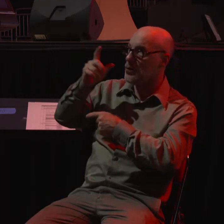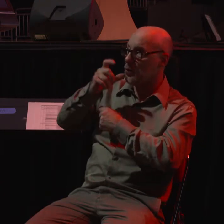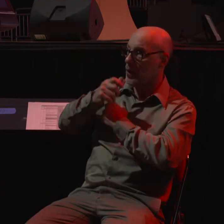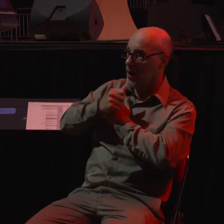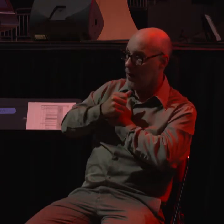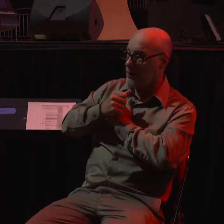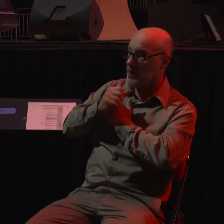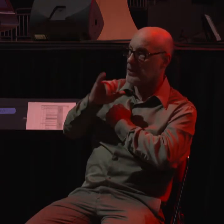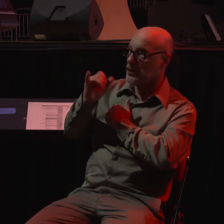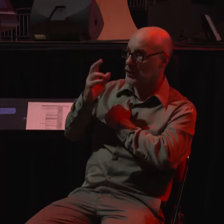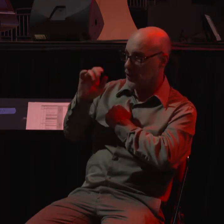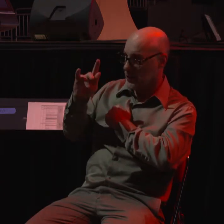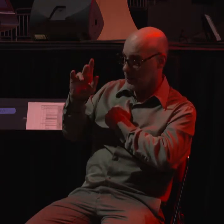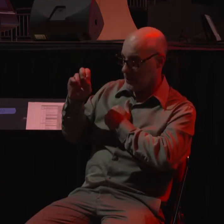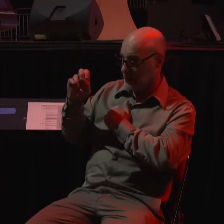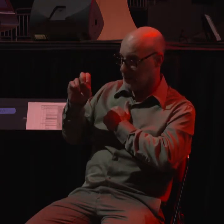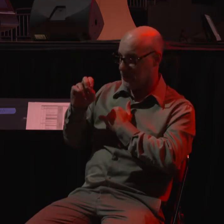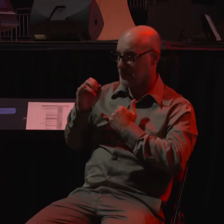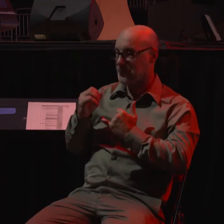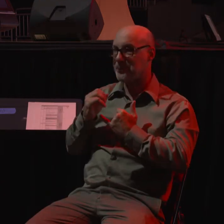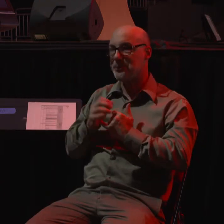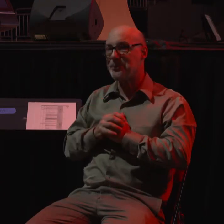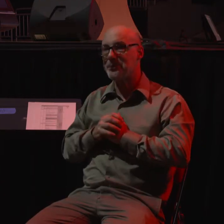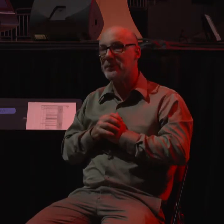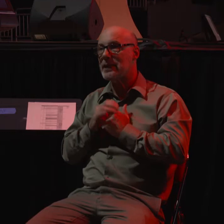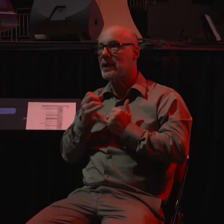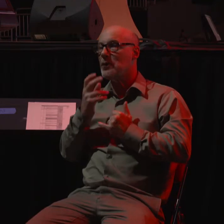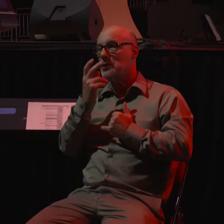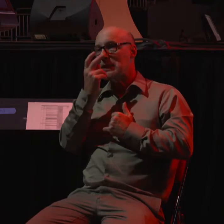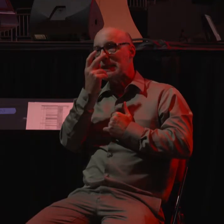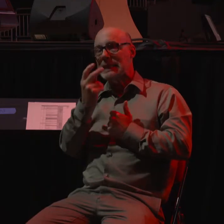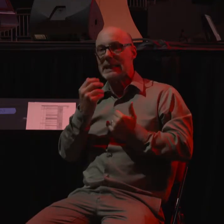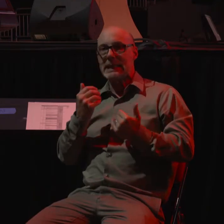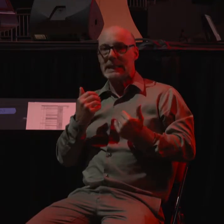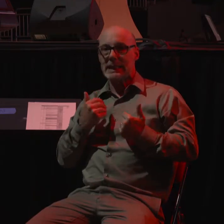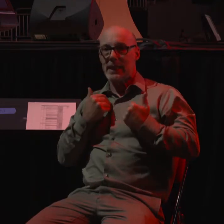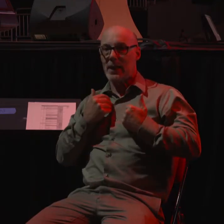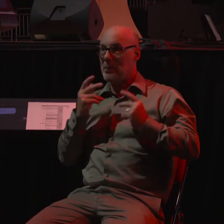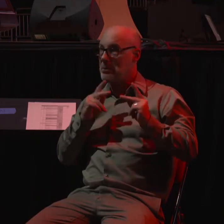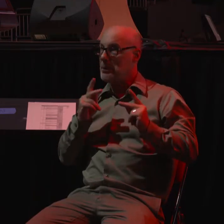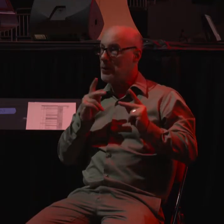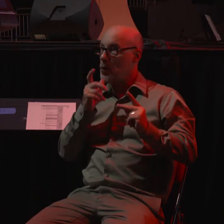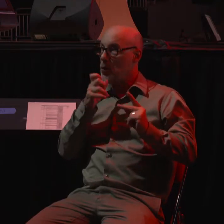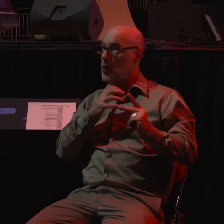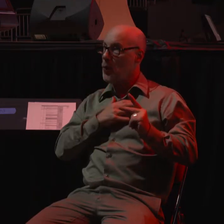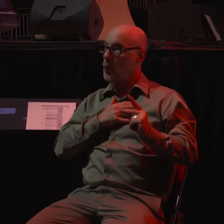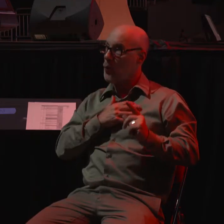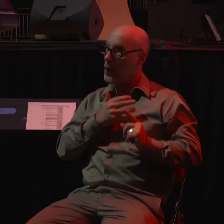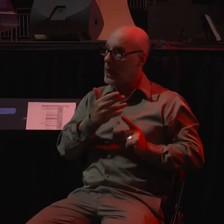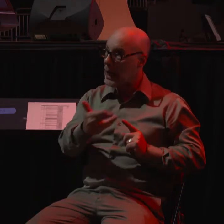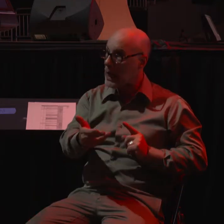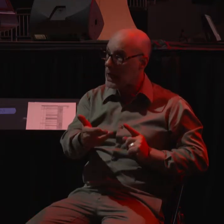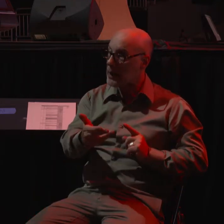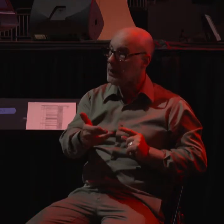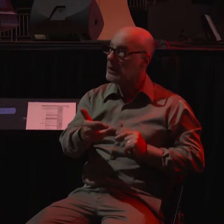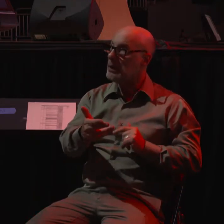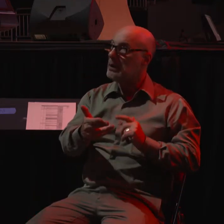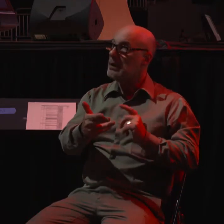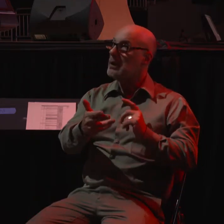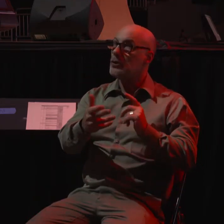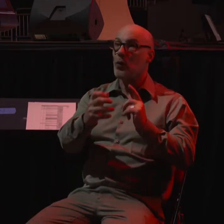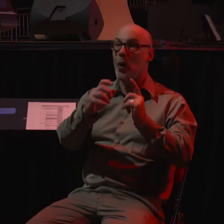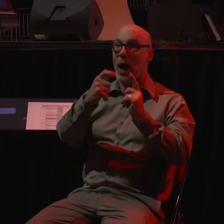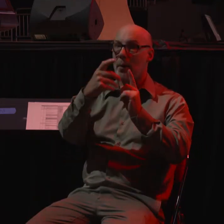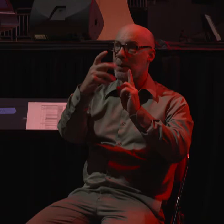see young people, you know, as I said, putting themselves in harm's way and refusing to revile in